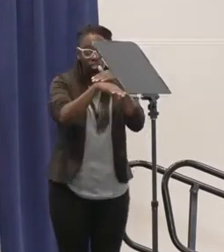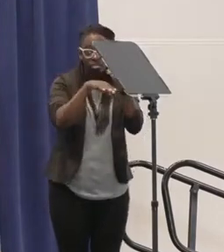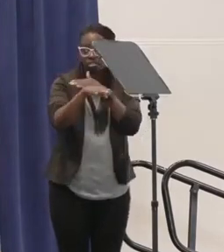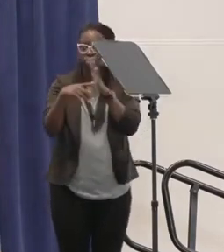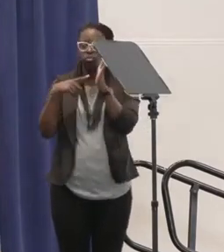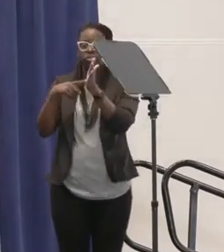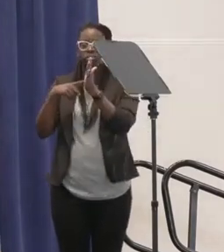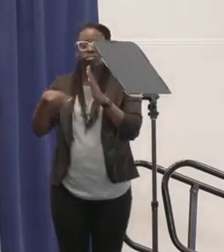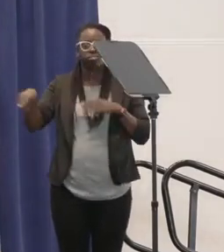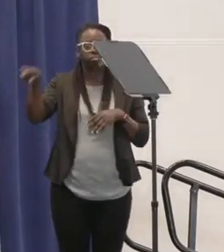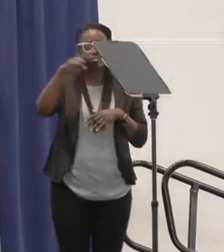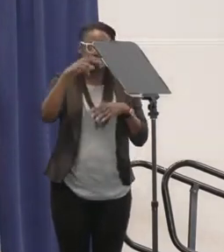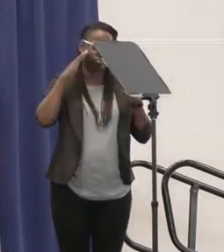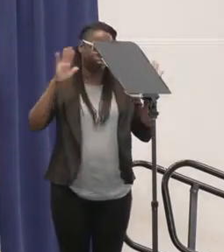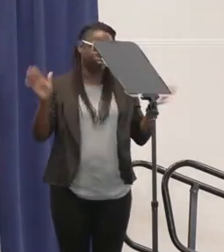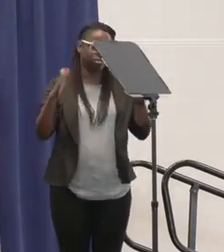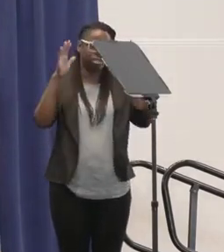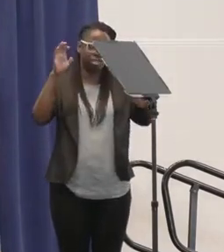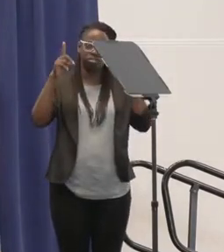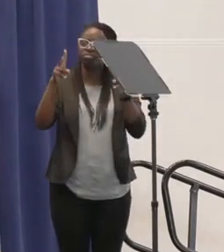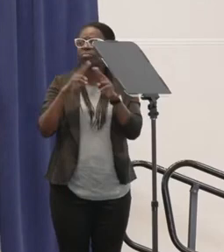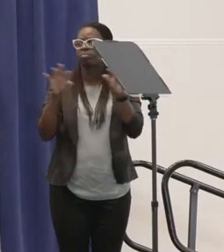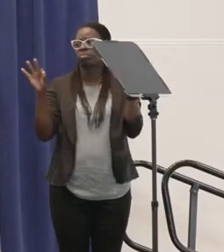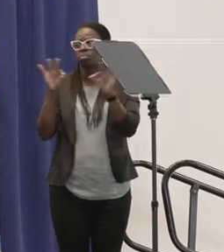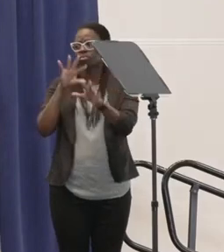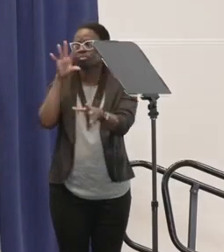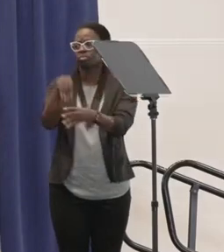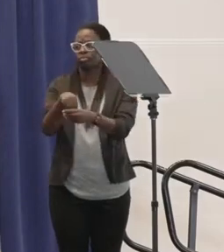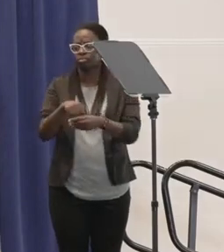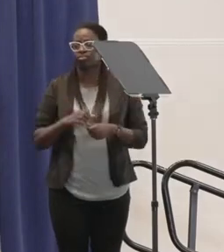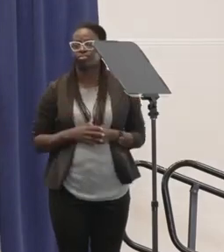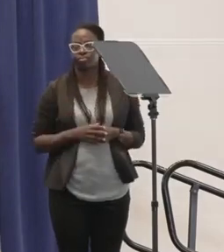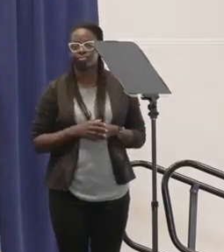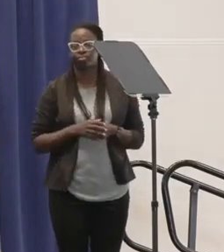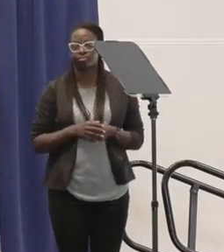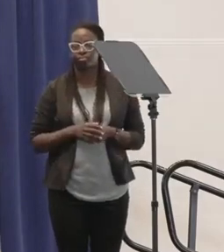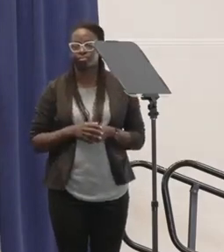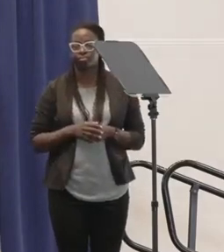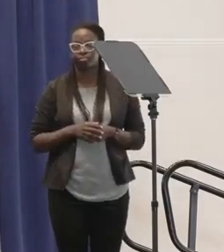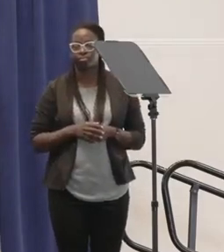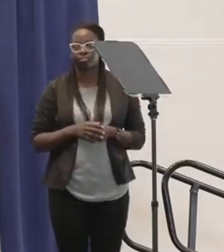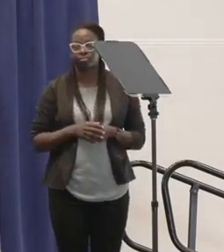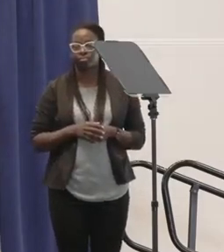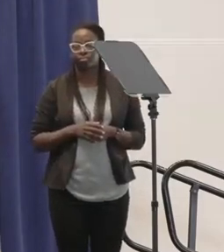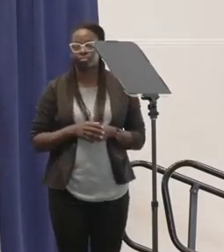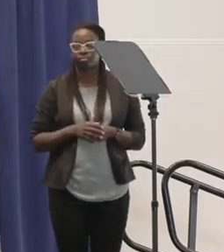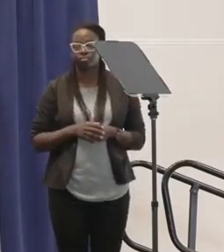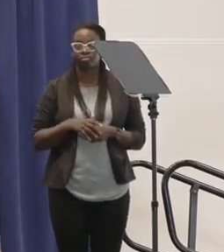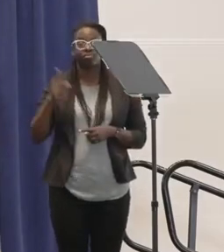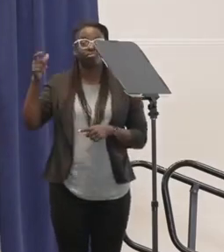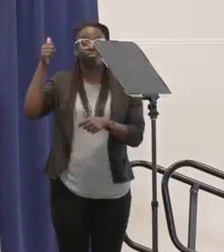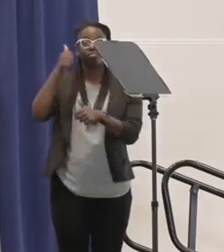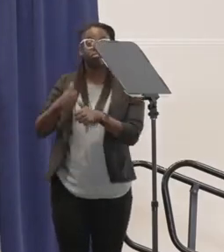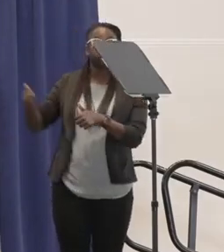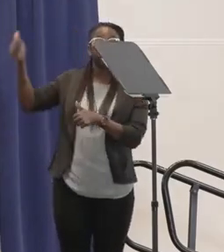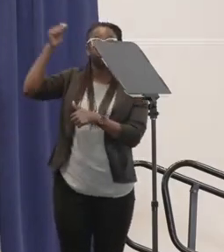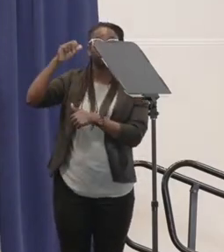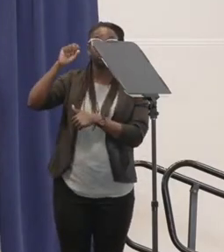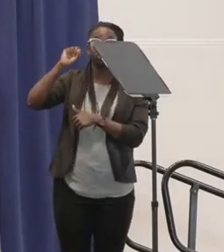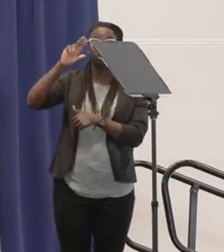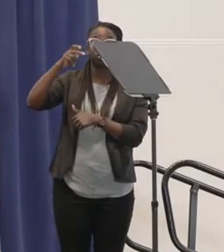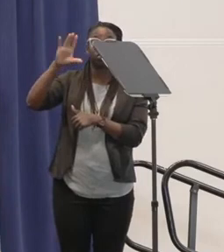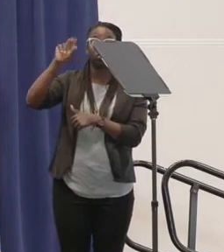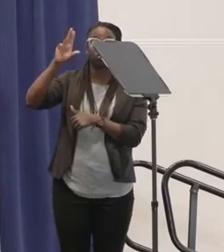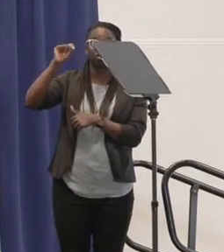important conversation. In light of the Supreme Court ruling that race cannot be a factor